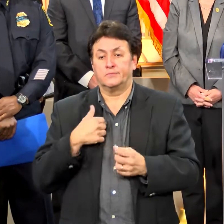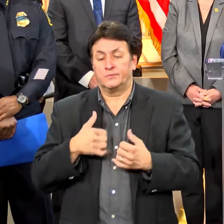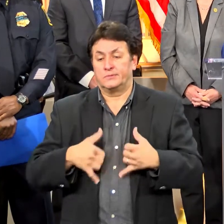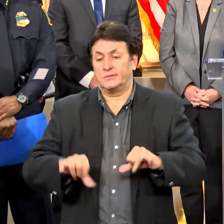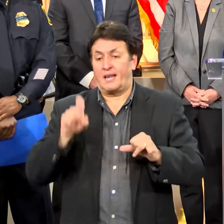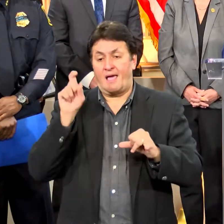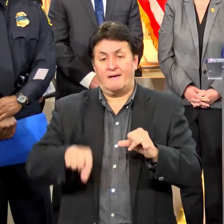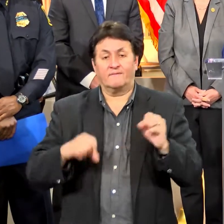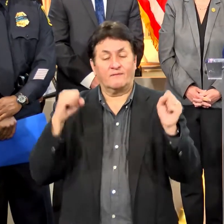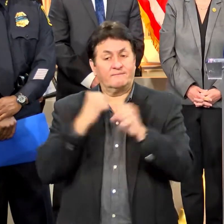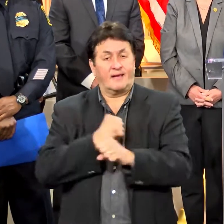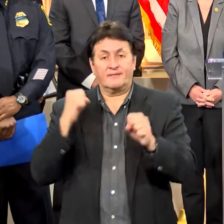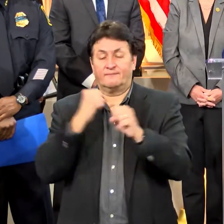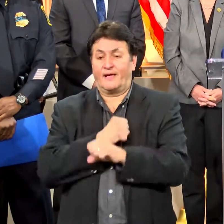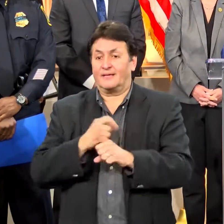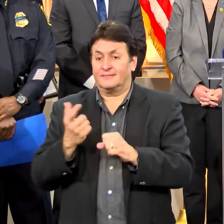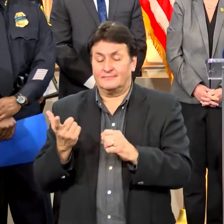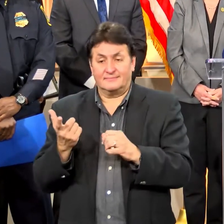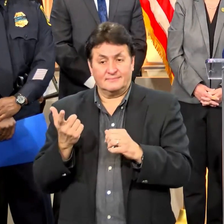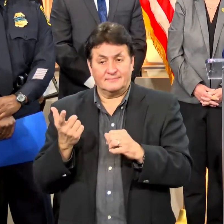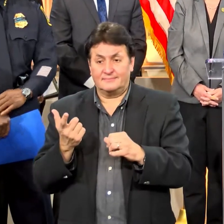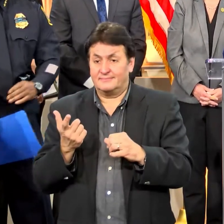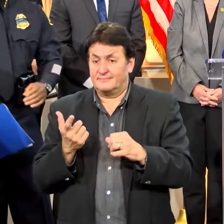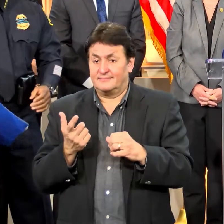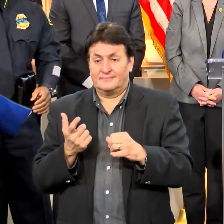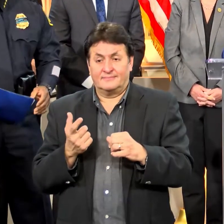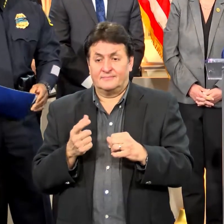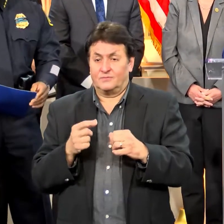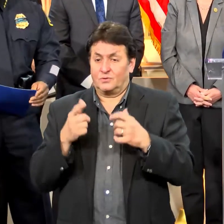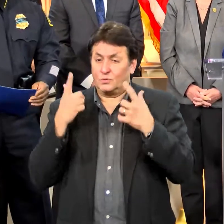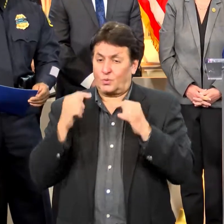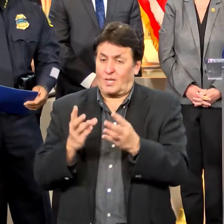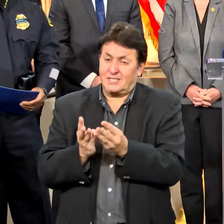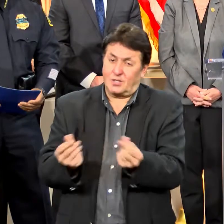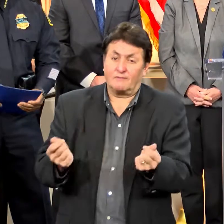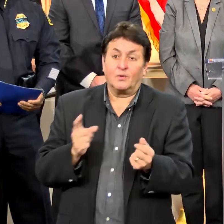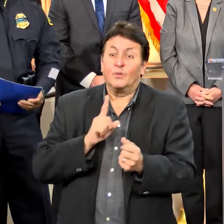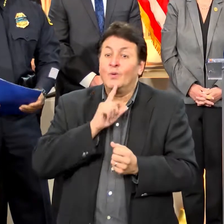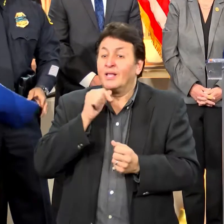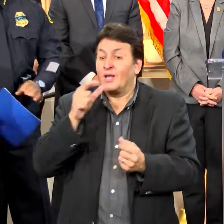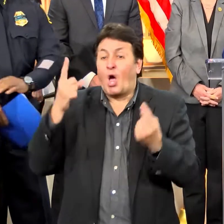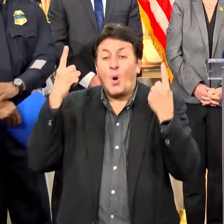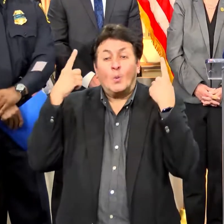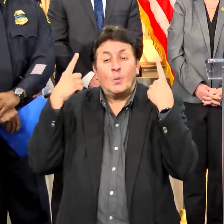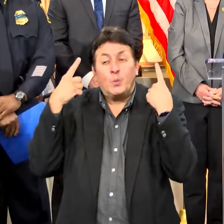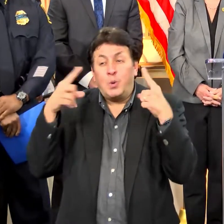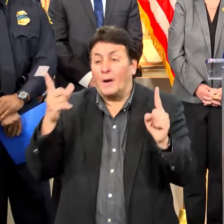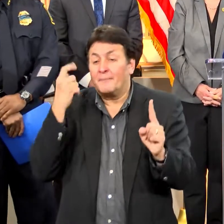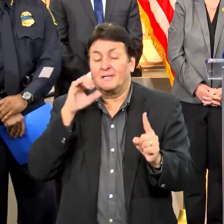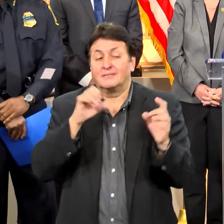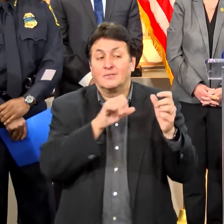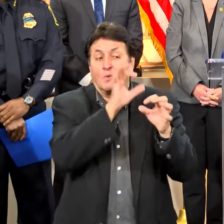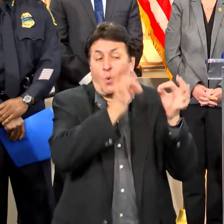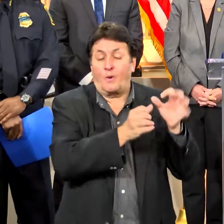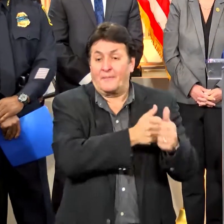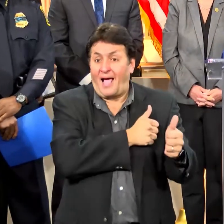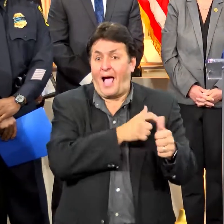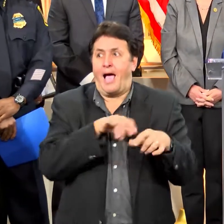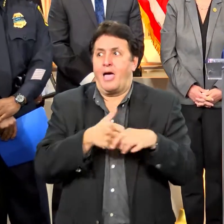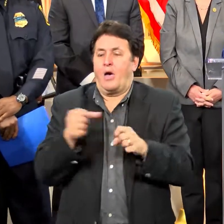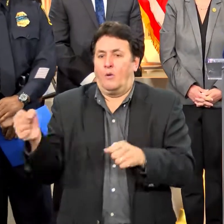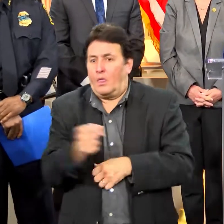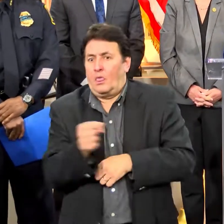fighting against the grain. It will not work, and it certainly will not work the way it is